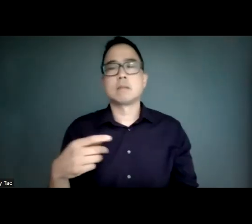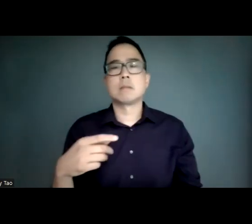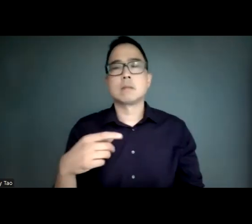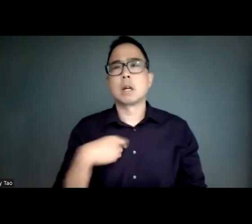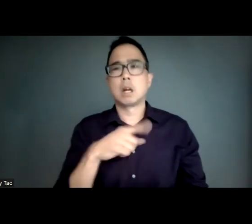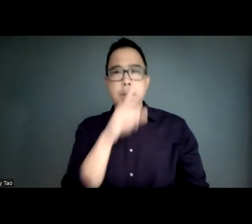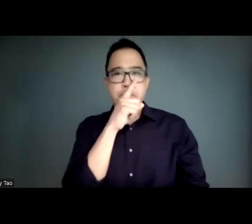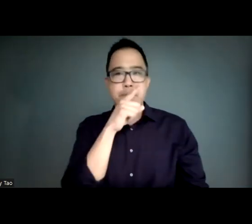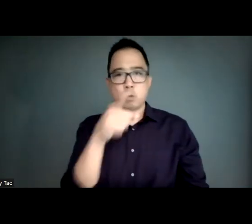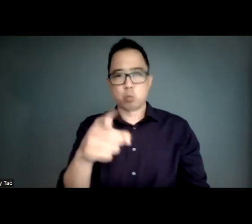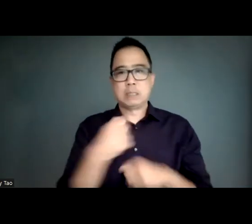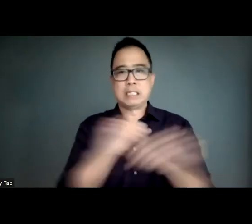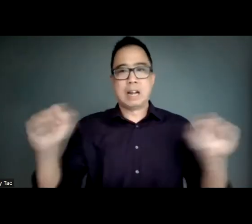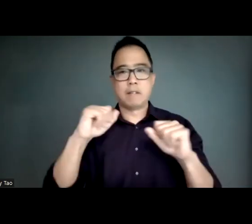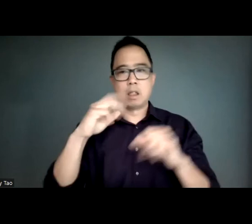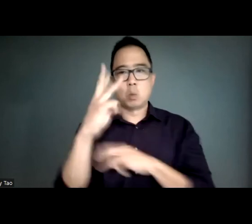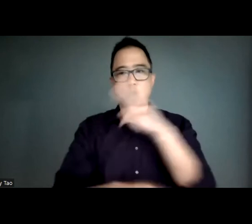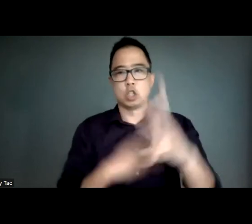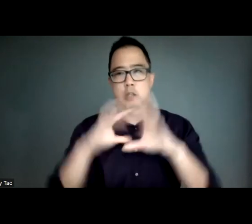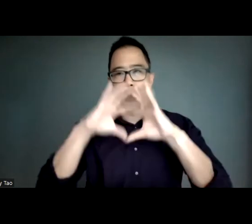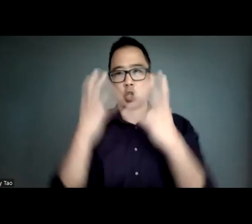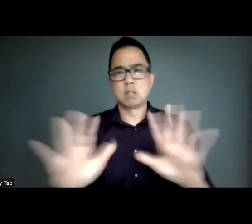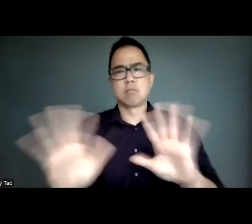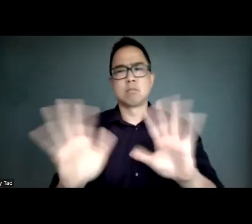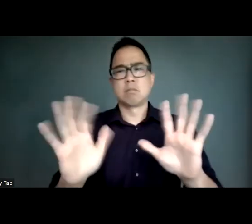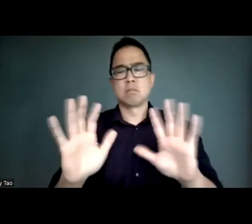Exactly. All of these.